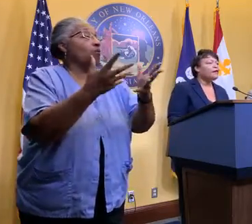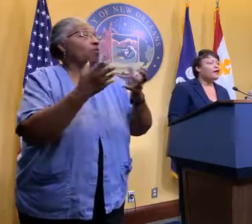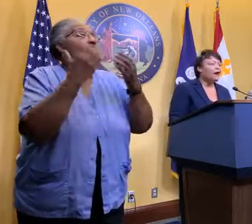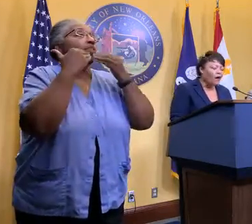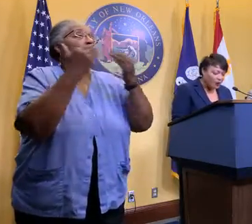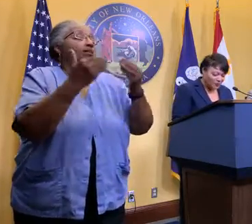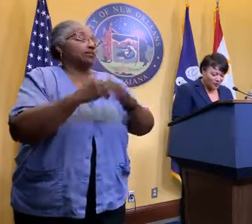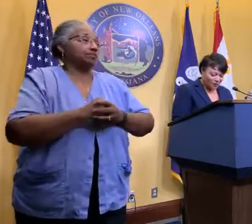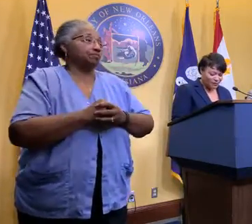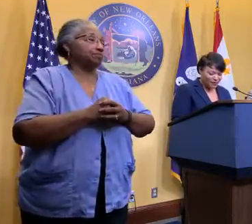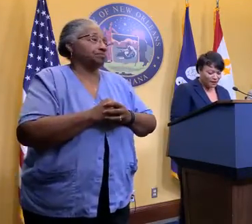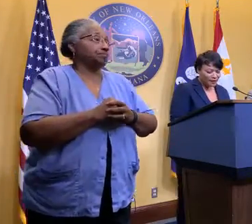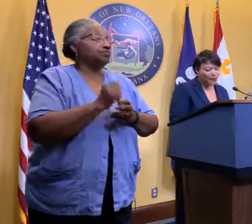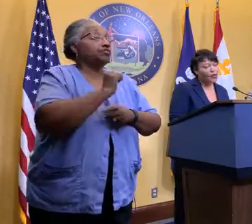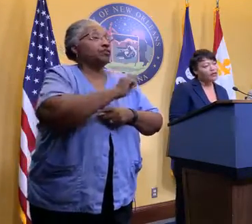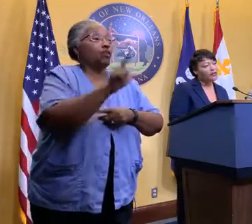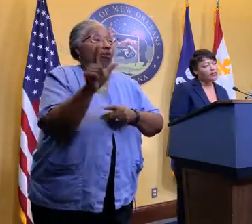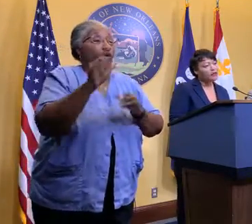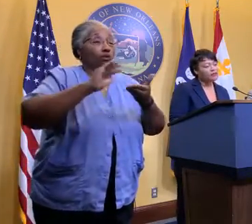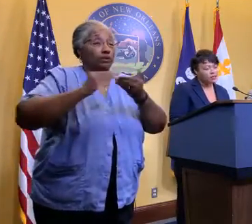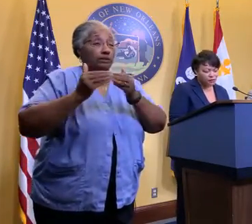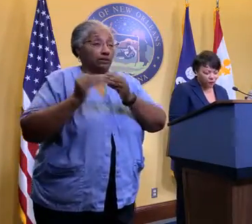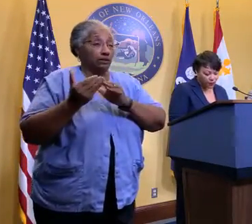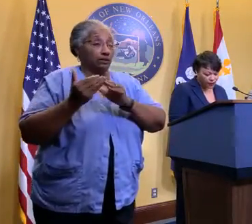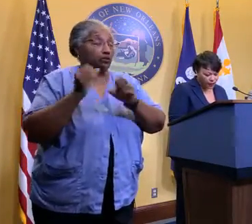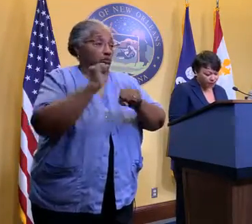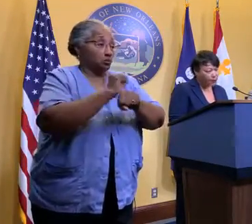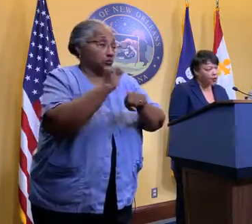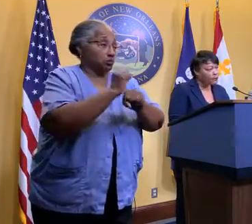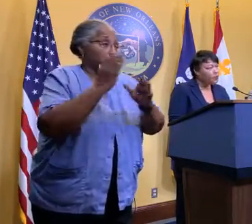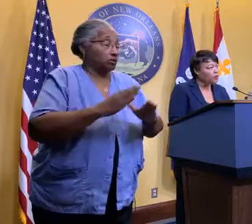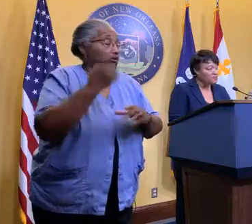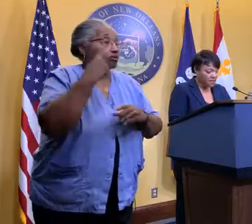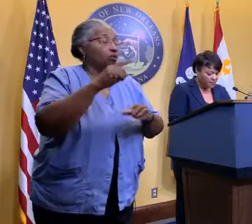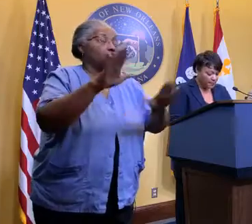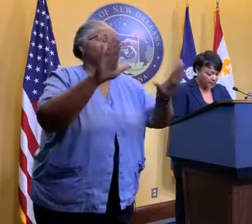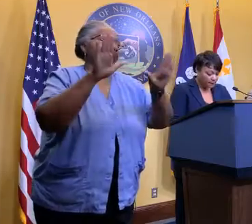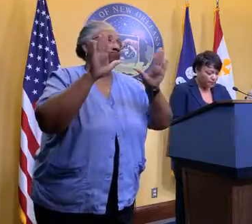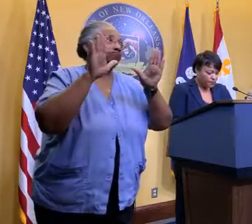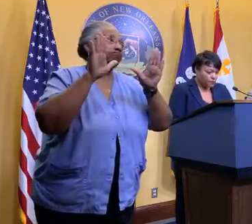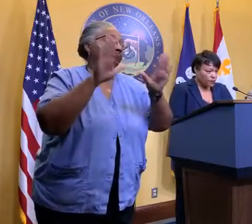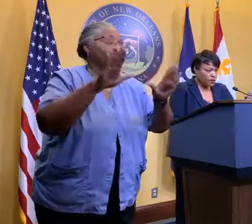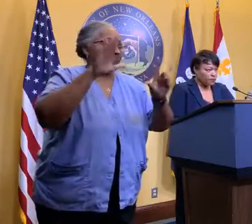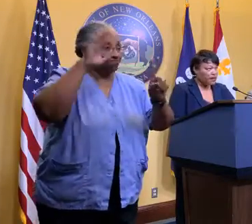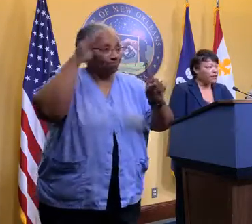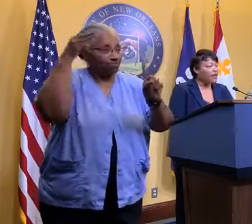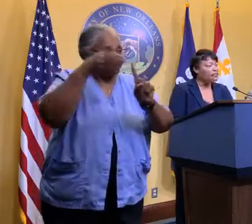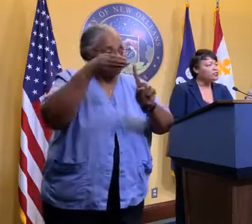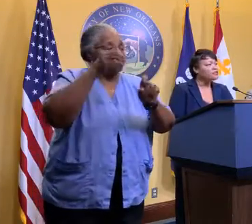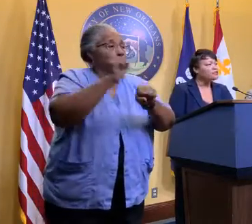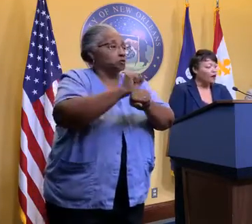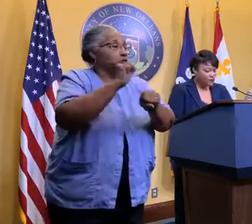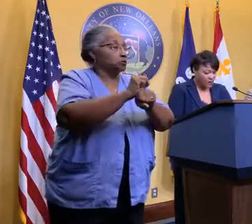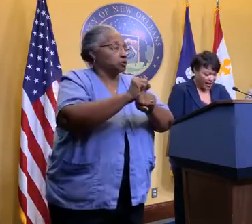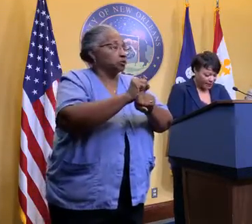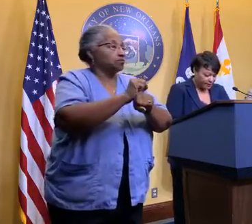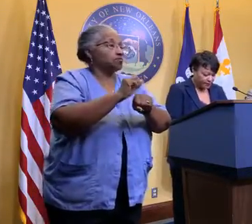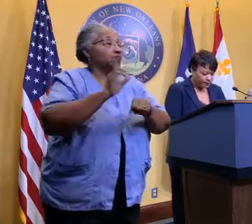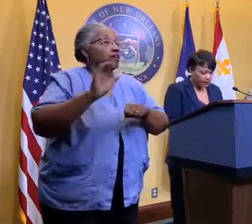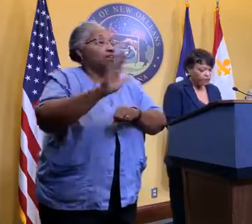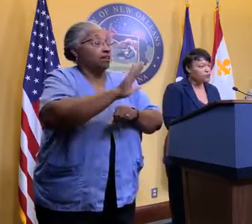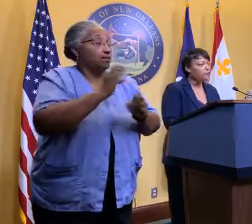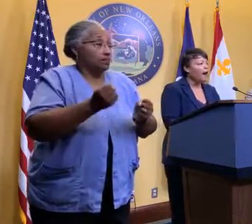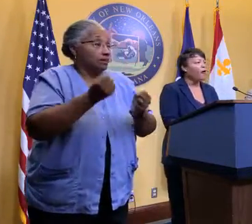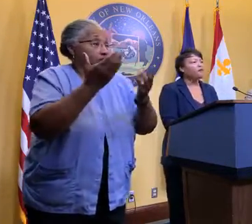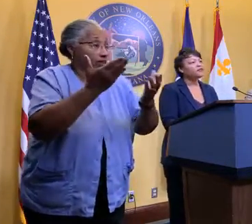thank all of our city employees just for their incredible commitment, dedication, and